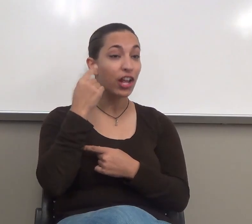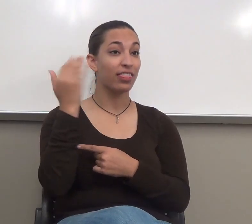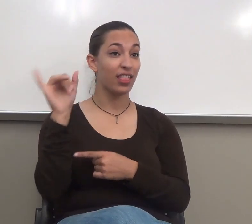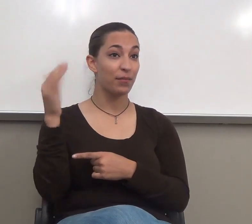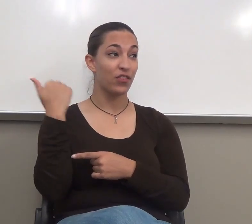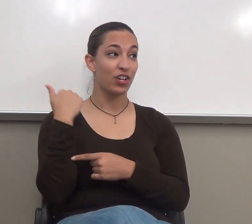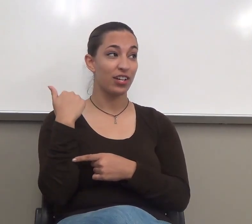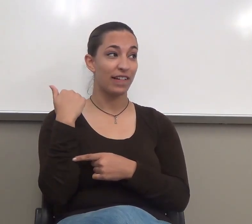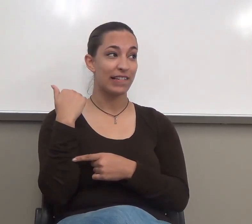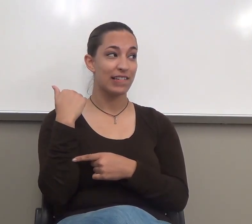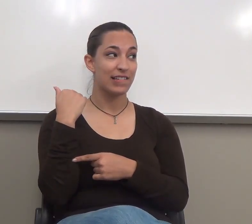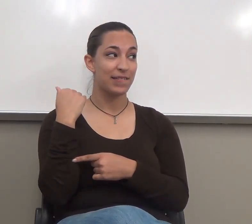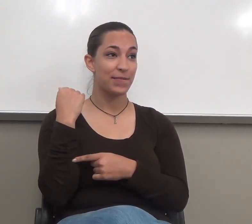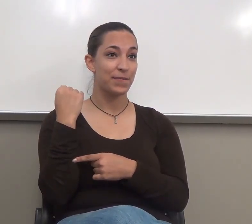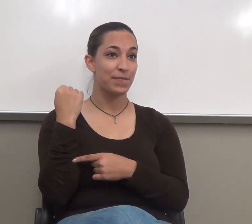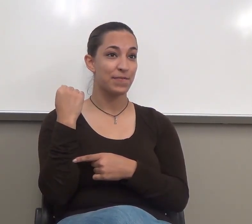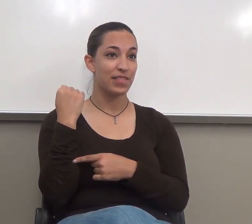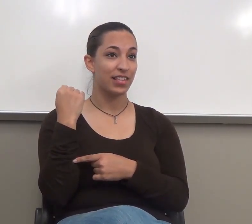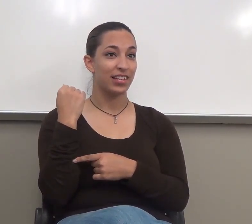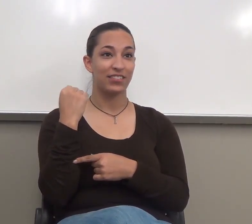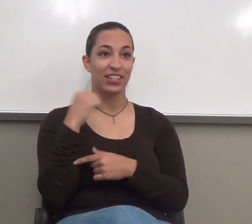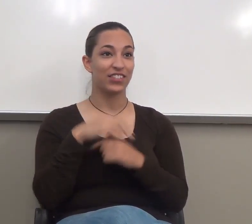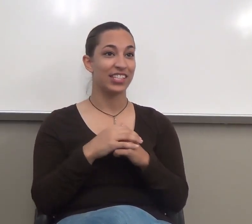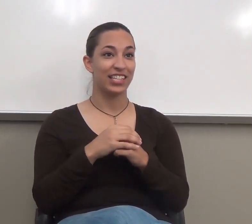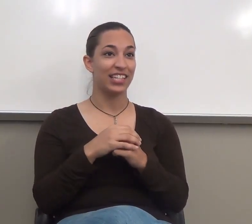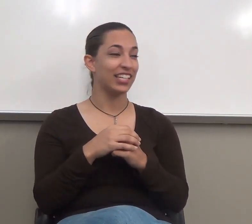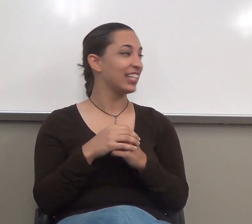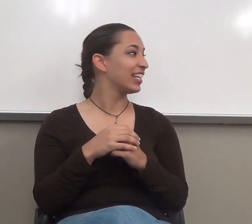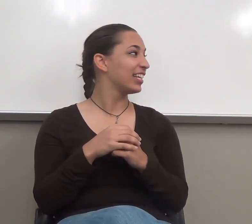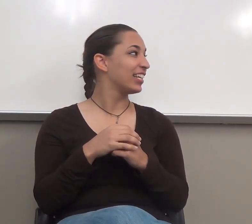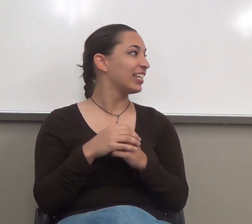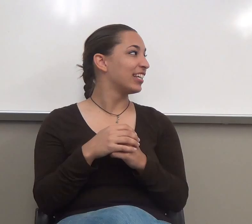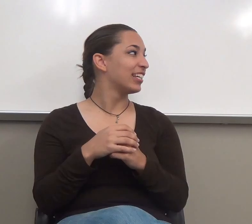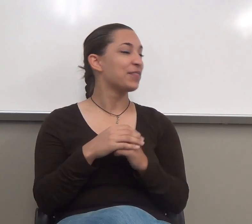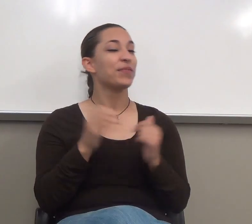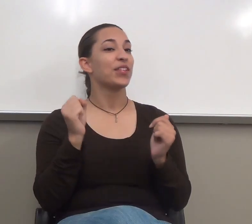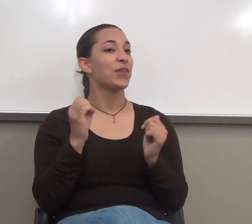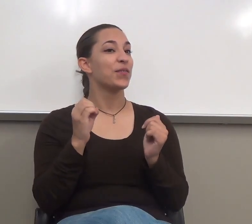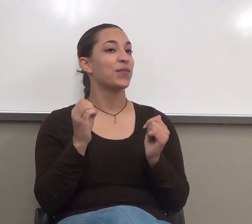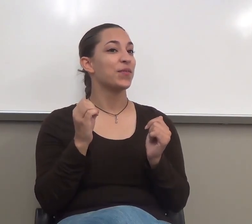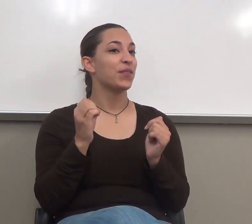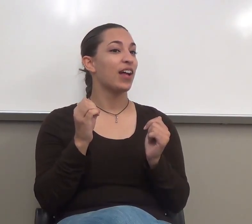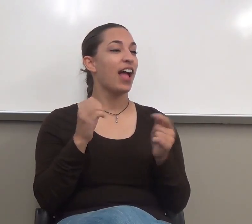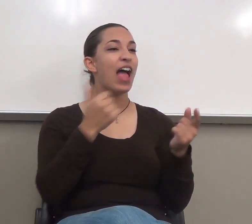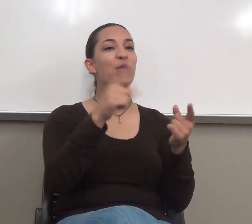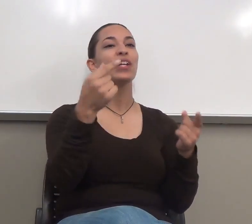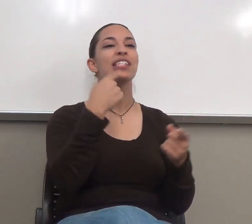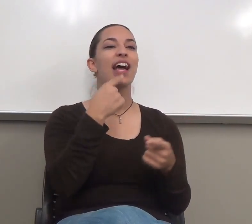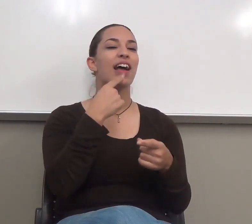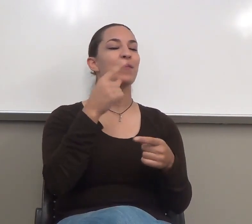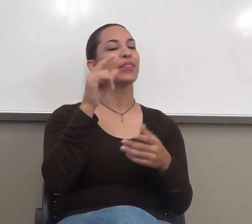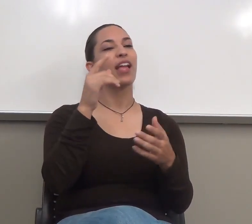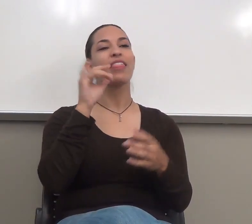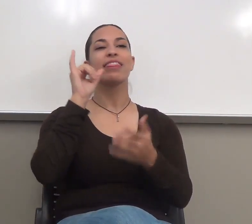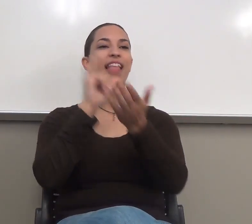that's this. Anybody know what that word means, rhetorical strategies? Has anybody heard that